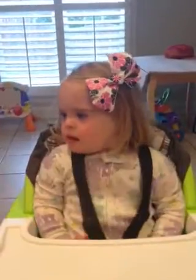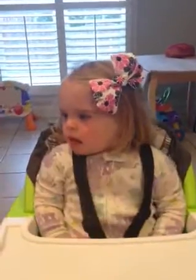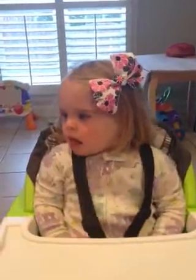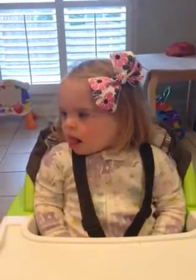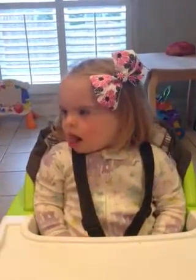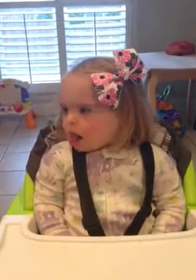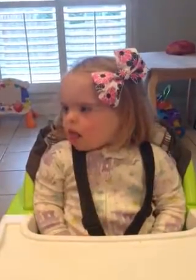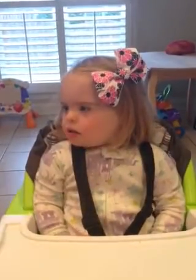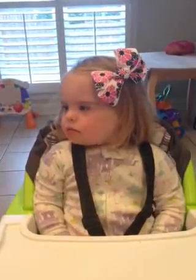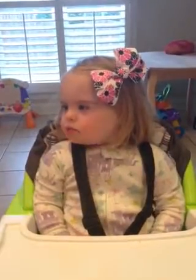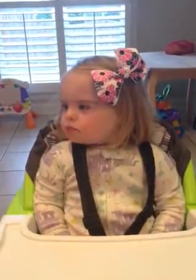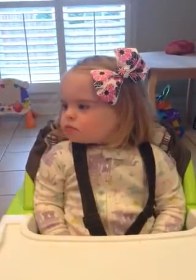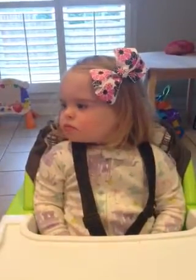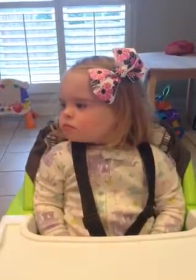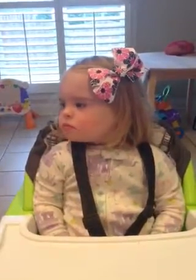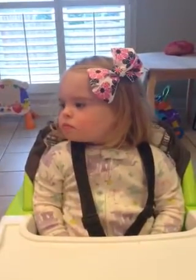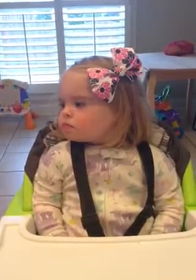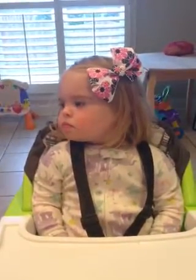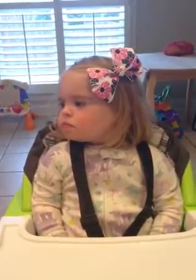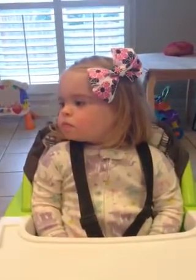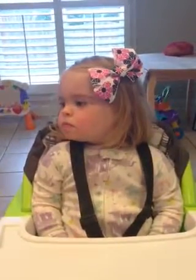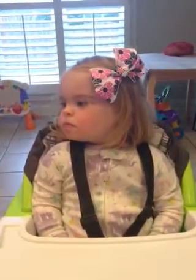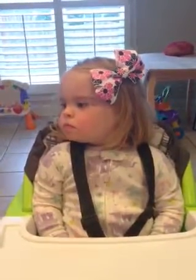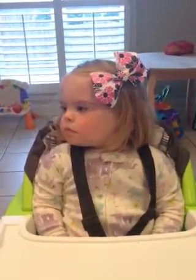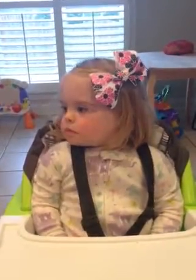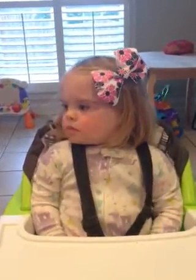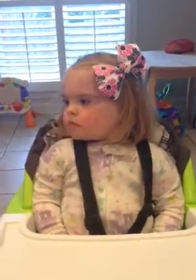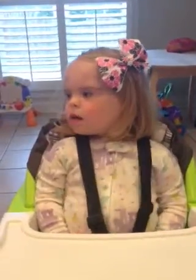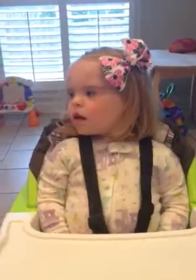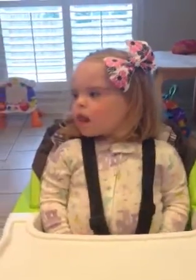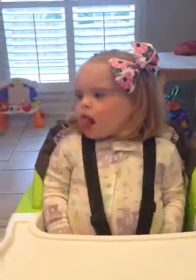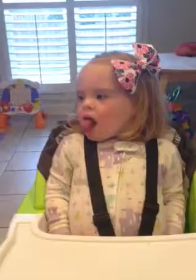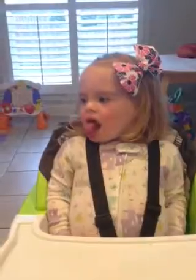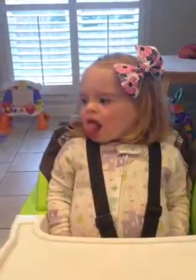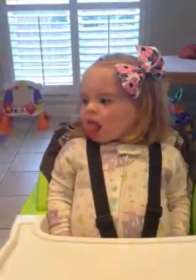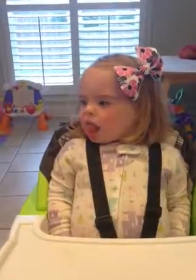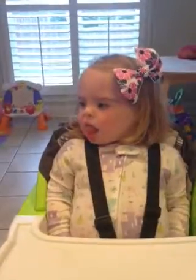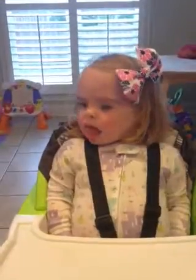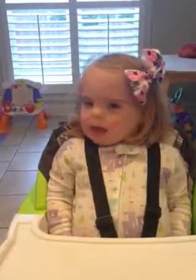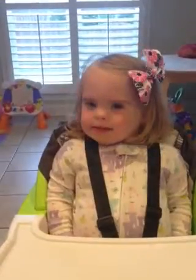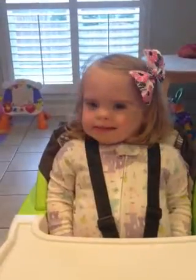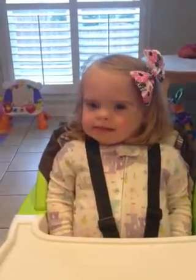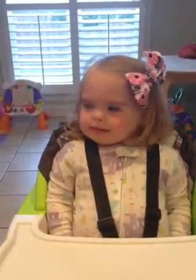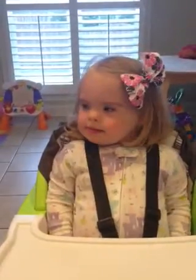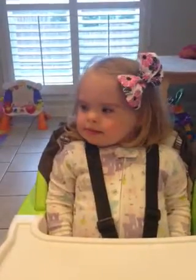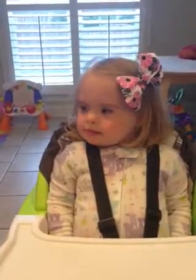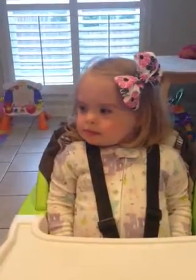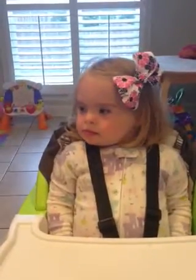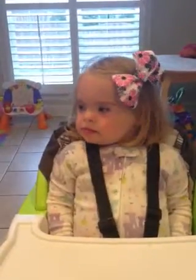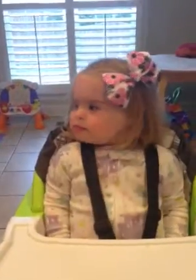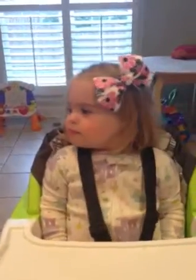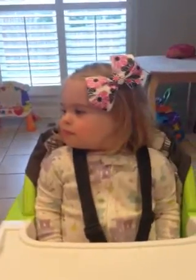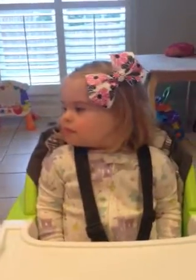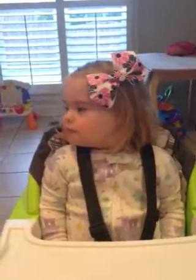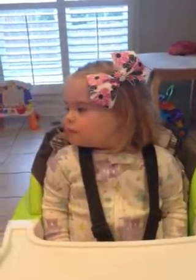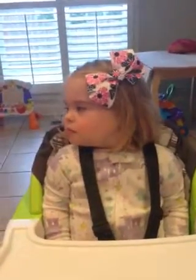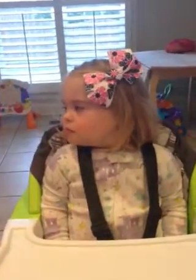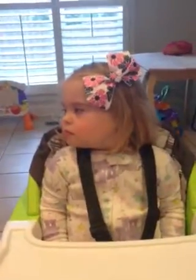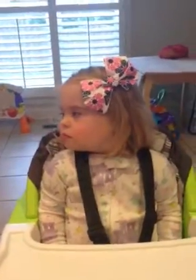want to say, What about when you're happy, what do you